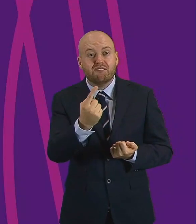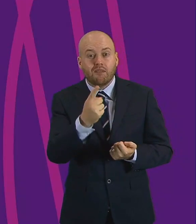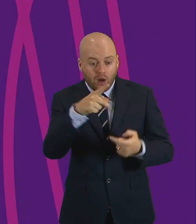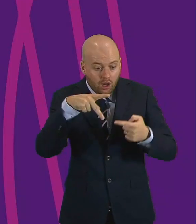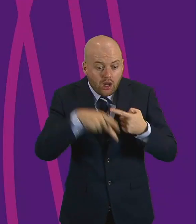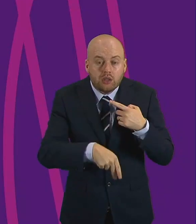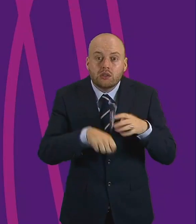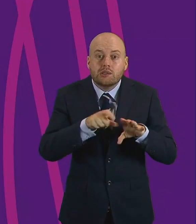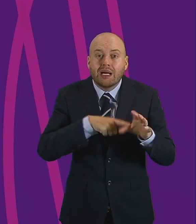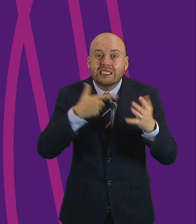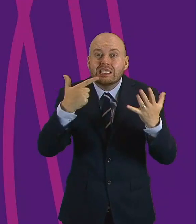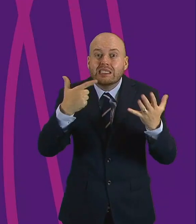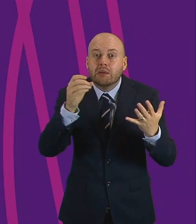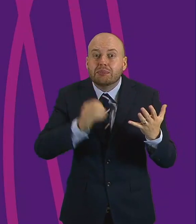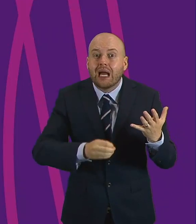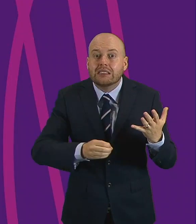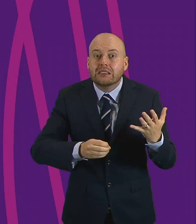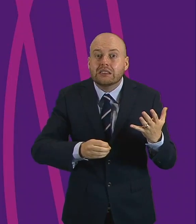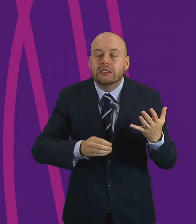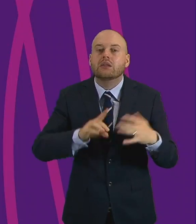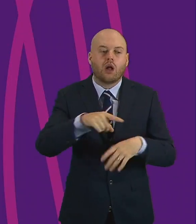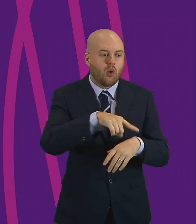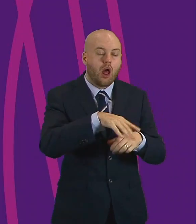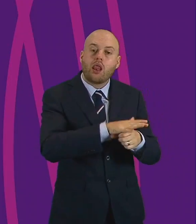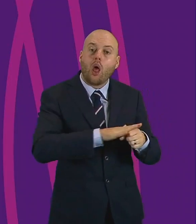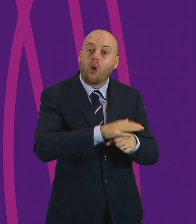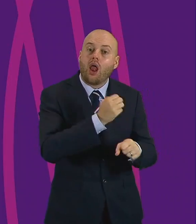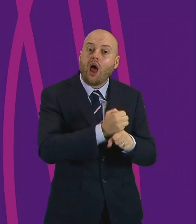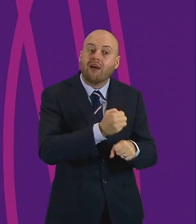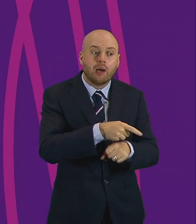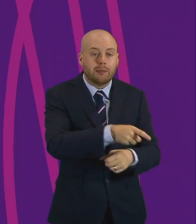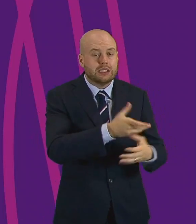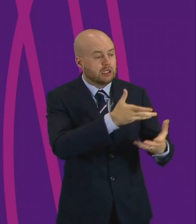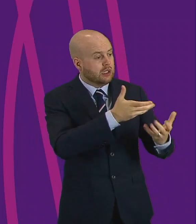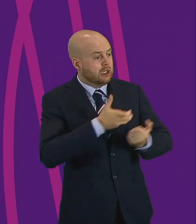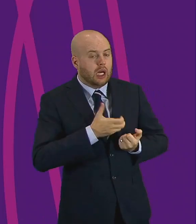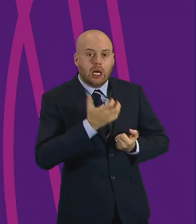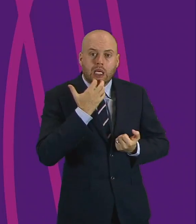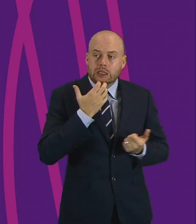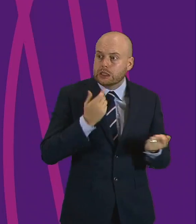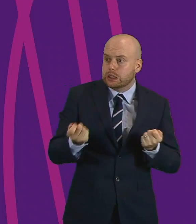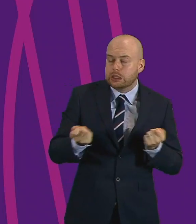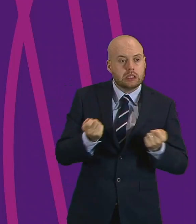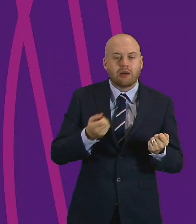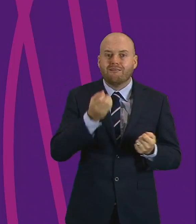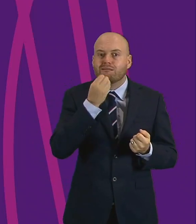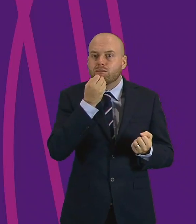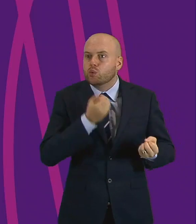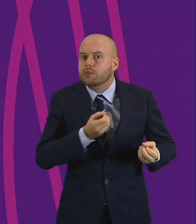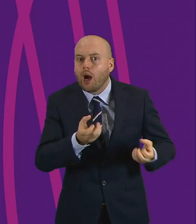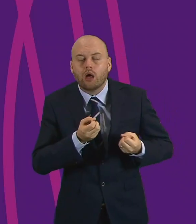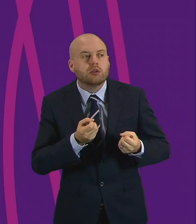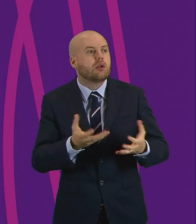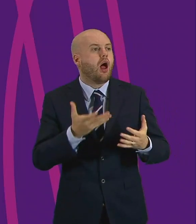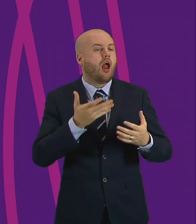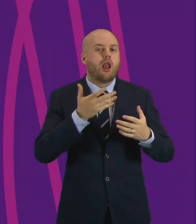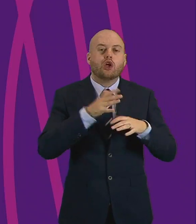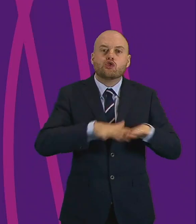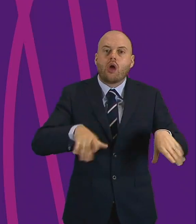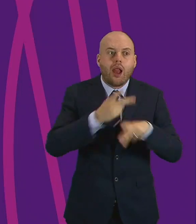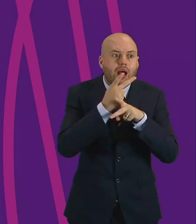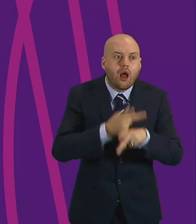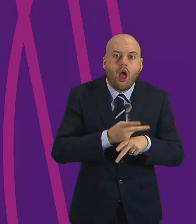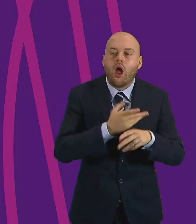up to the plate, whether it's providing food parcels, organising childcare hubs, providing social care or processing